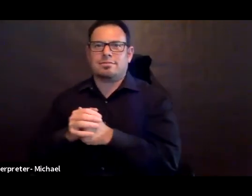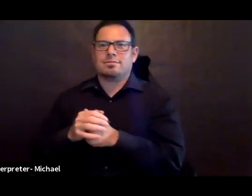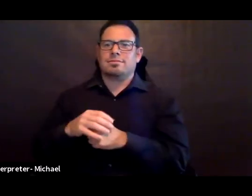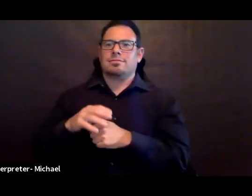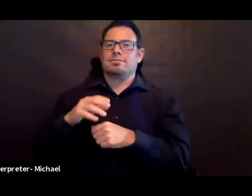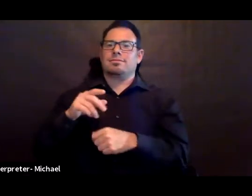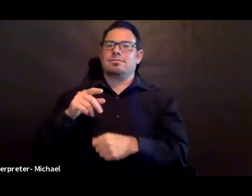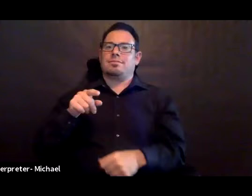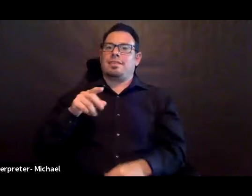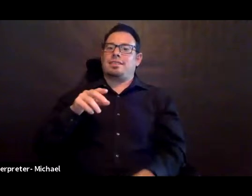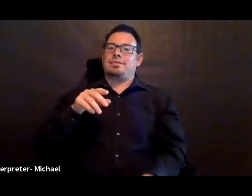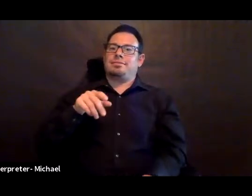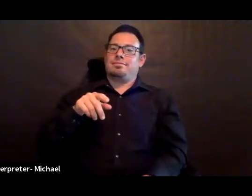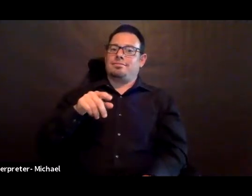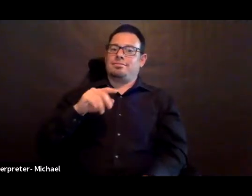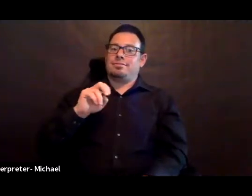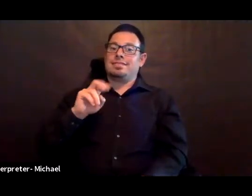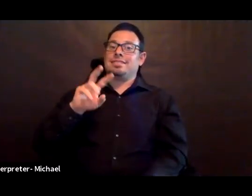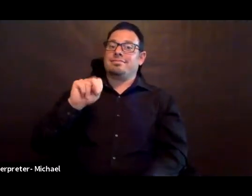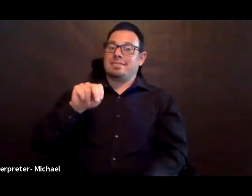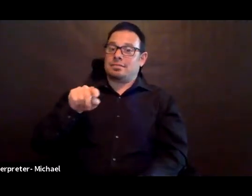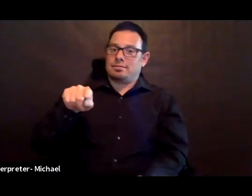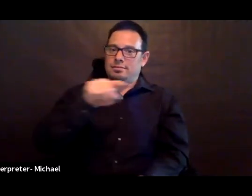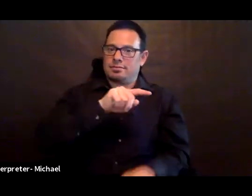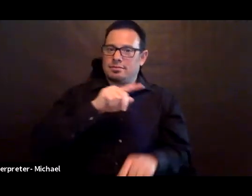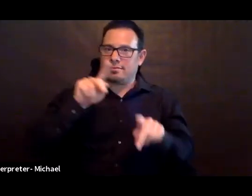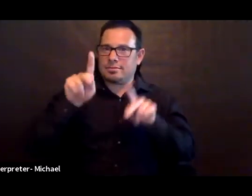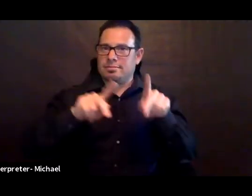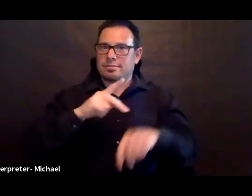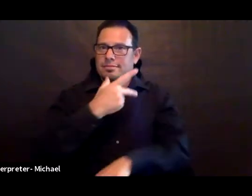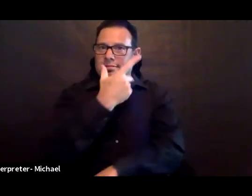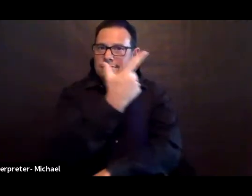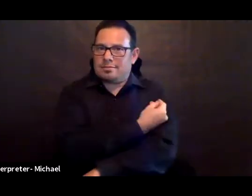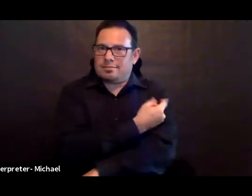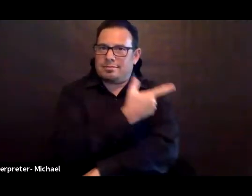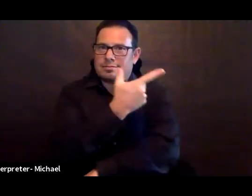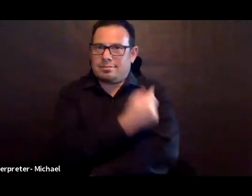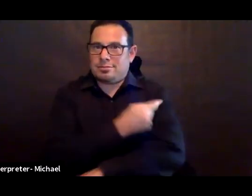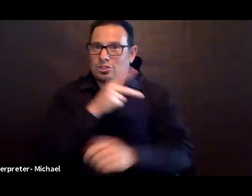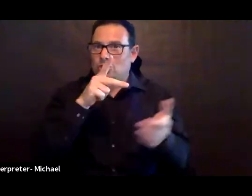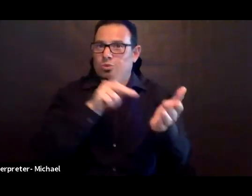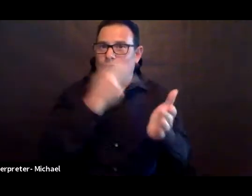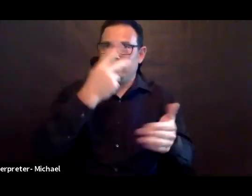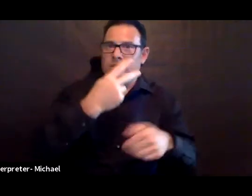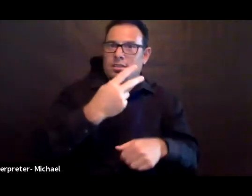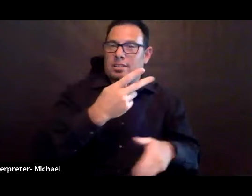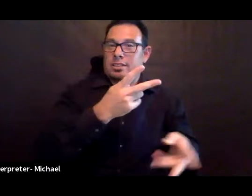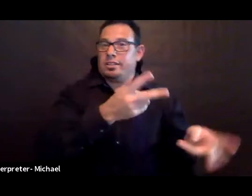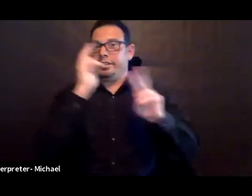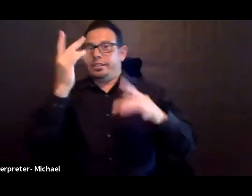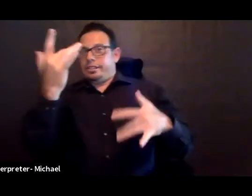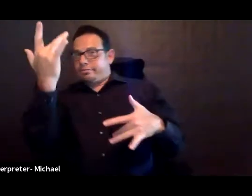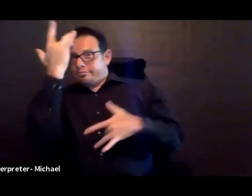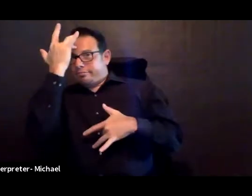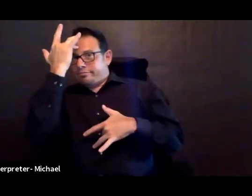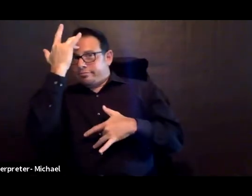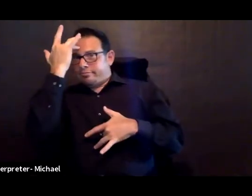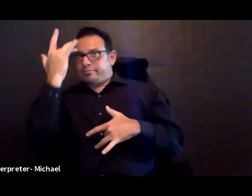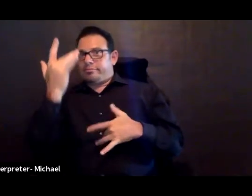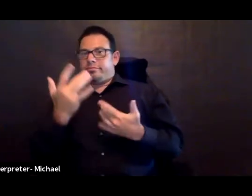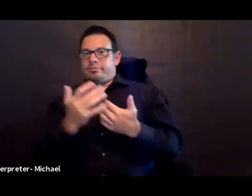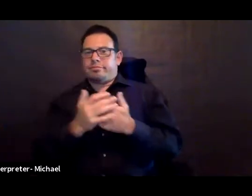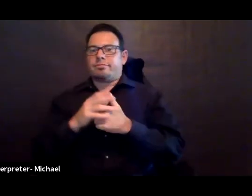the state keeping track of what population those are coming out of, whether it be white, Hispanic,